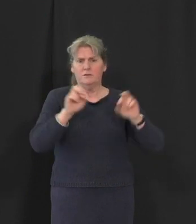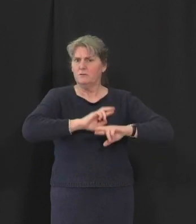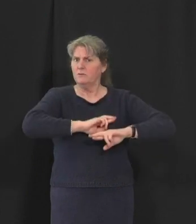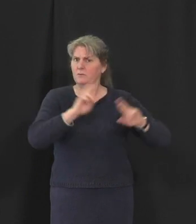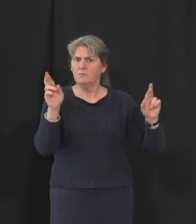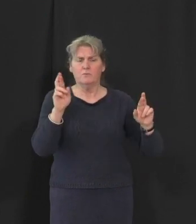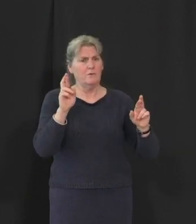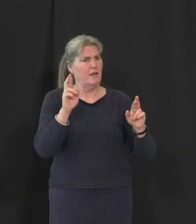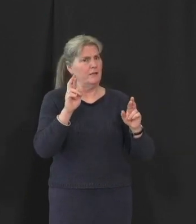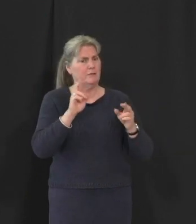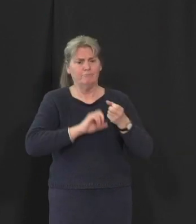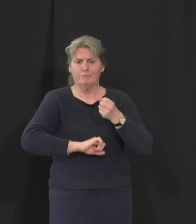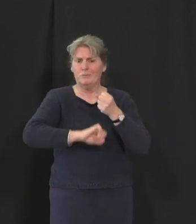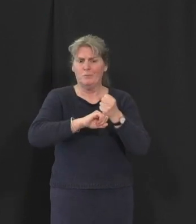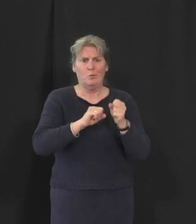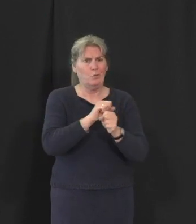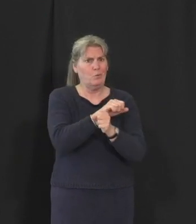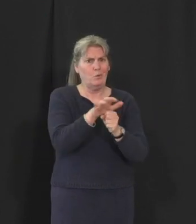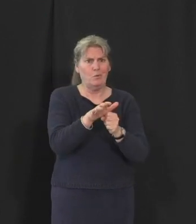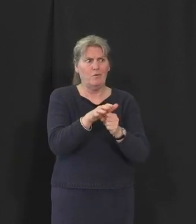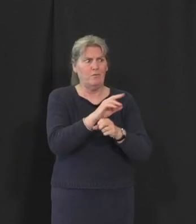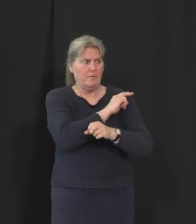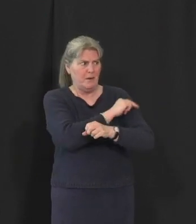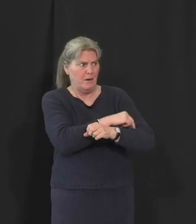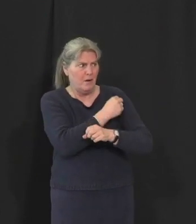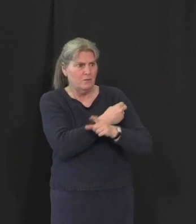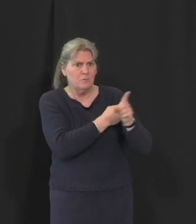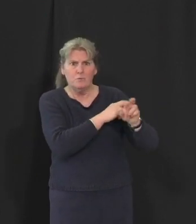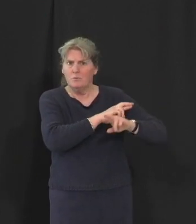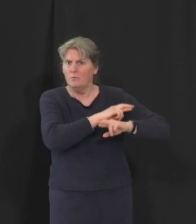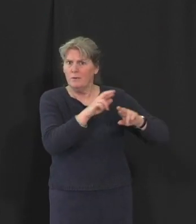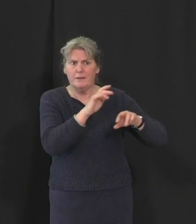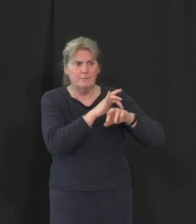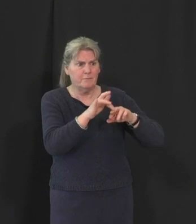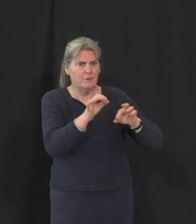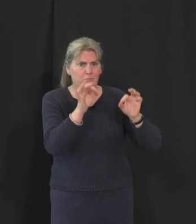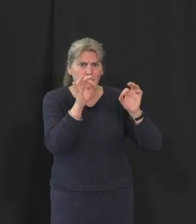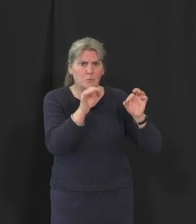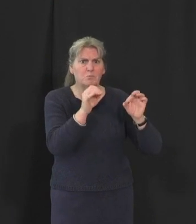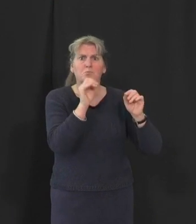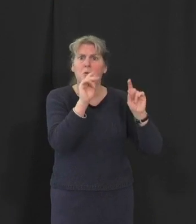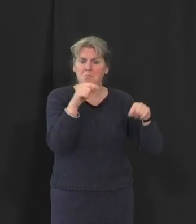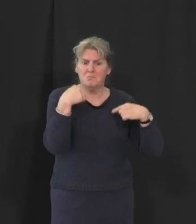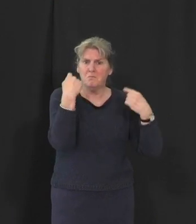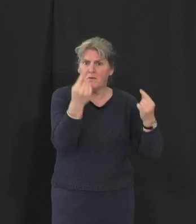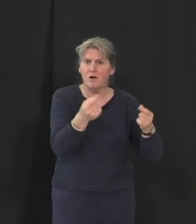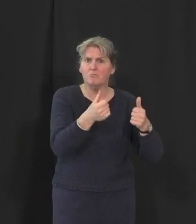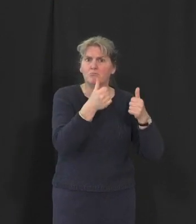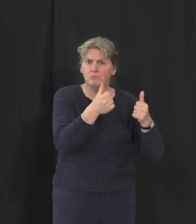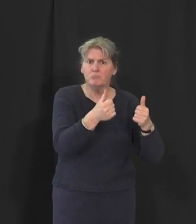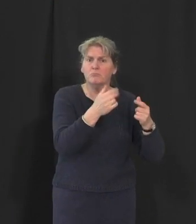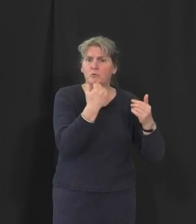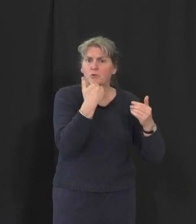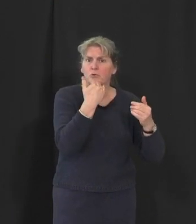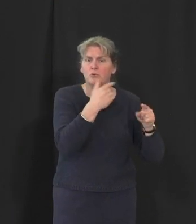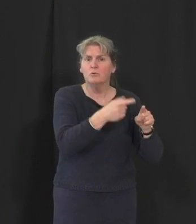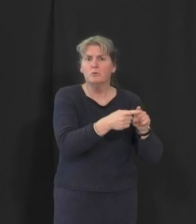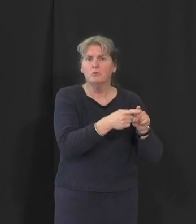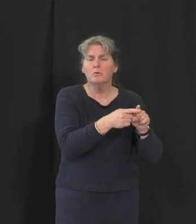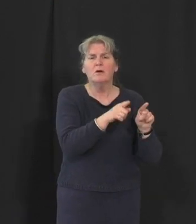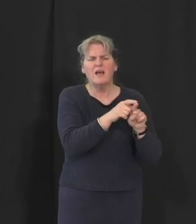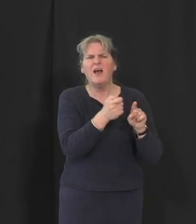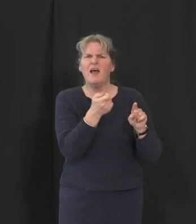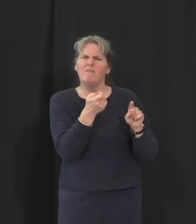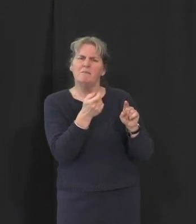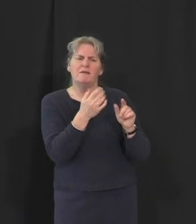maintaining the hospital at its current capacity. We also have some